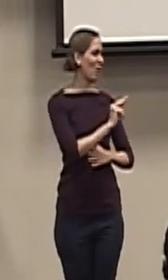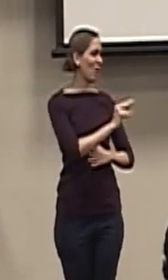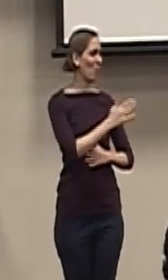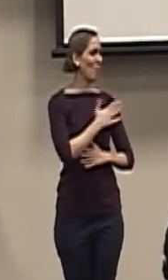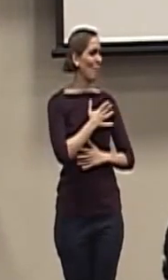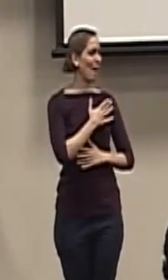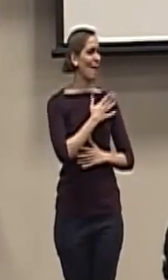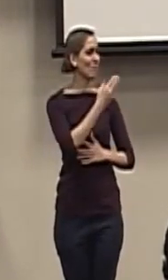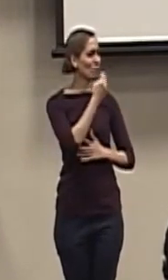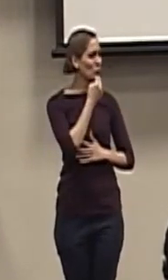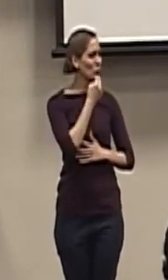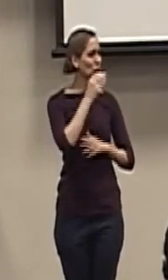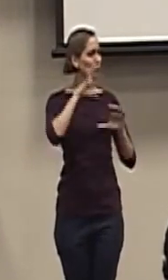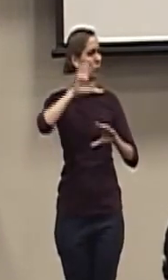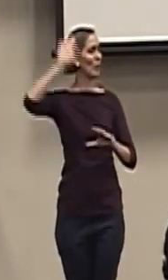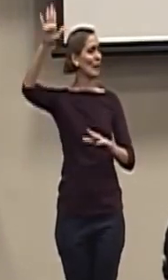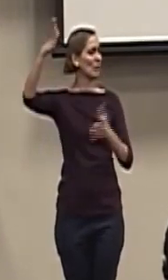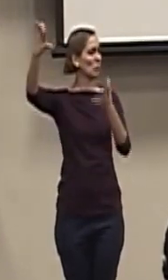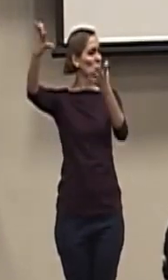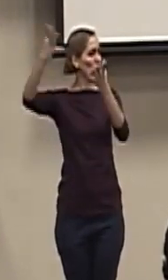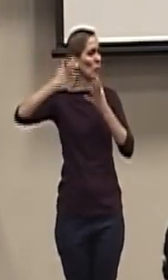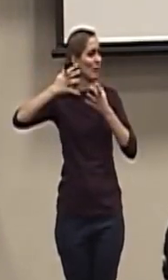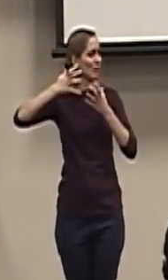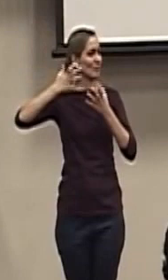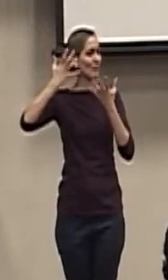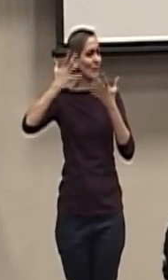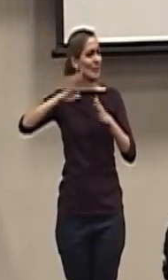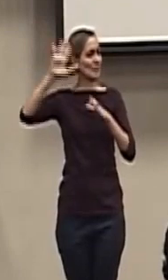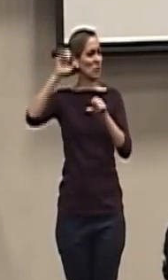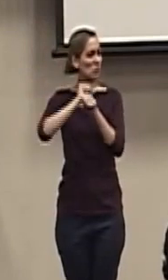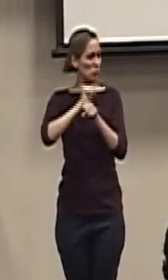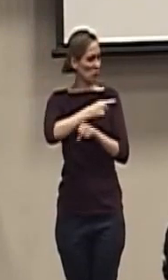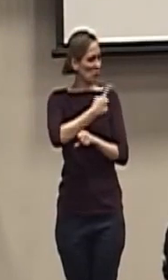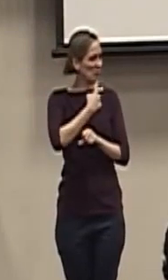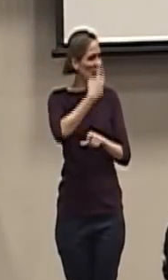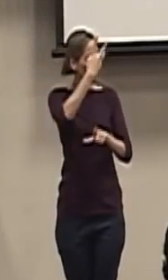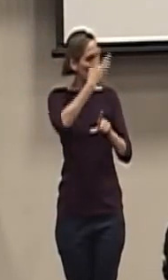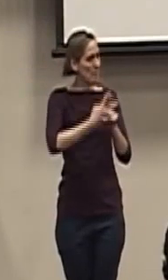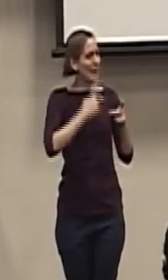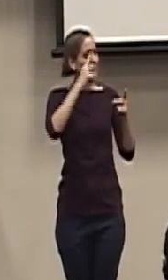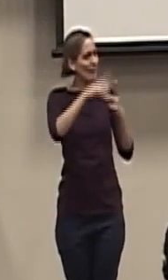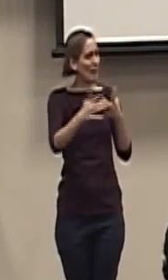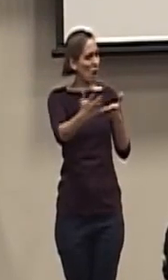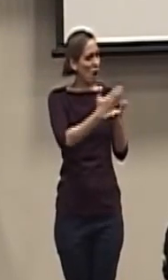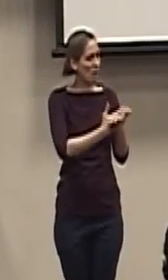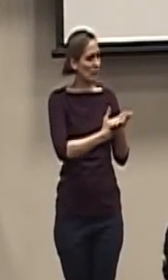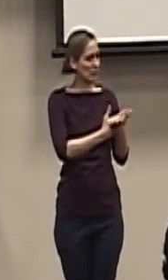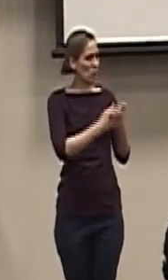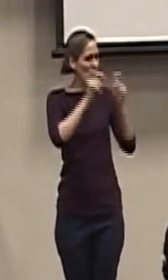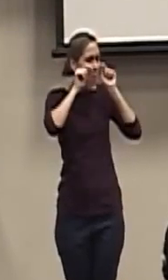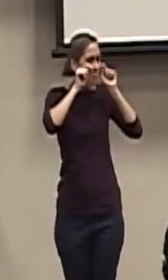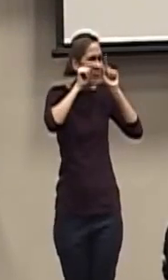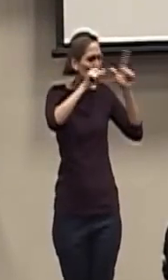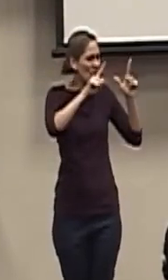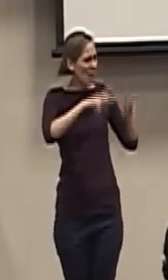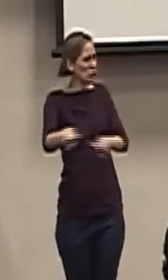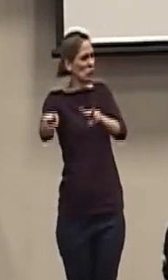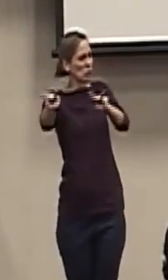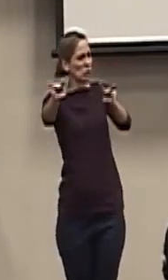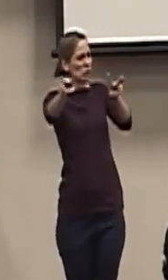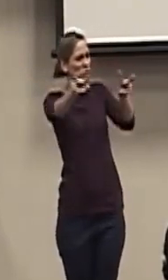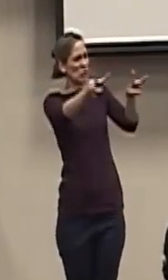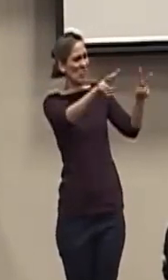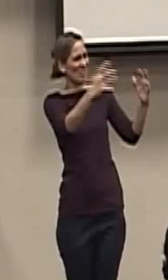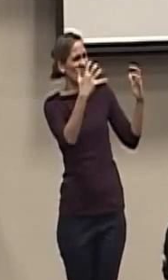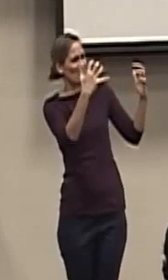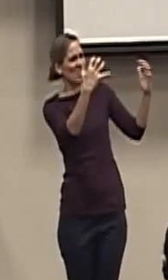his work. Do you not say 4 months more and then the harvest? I tell you, open your eyes and look at the fields. They are